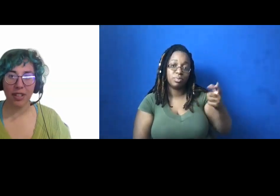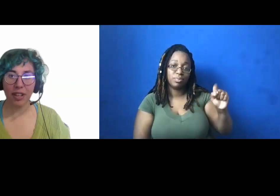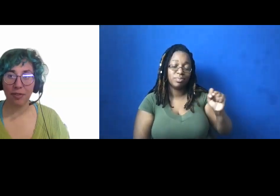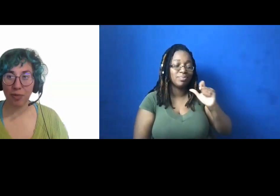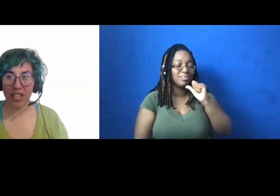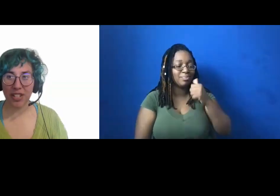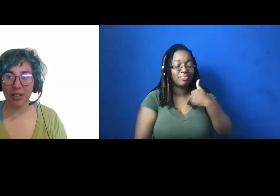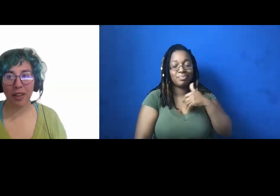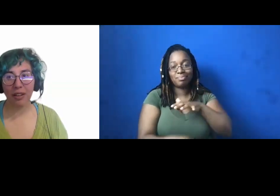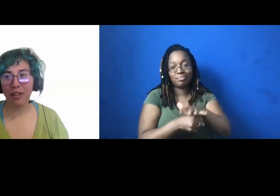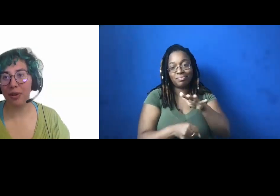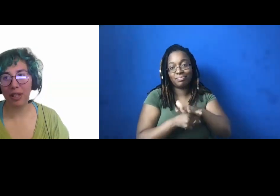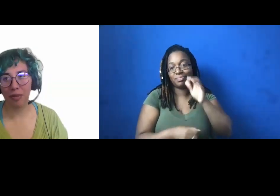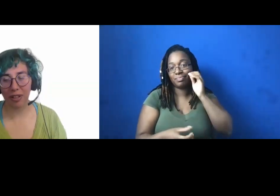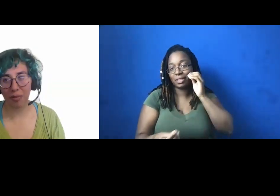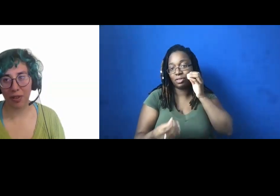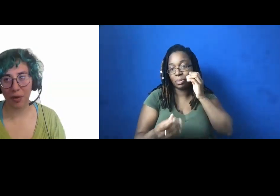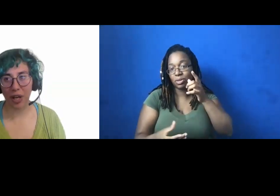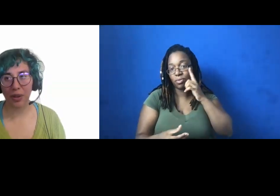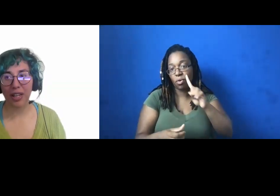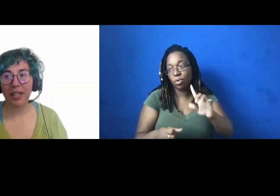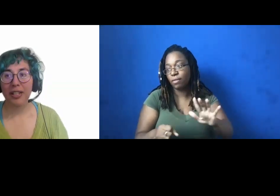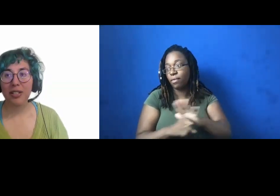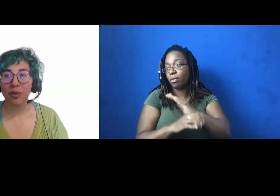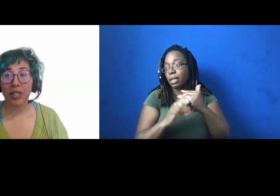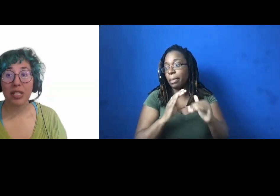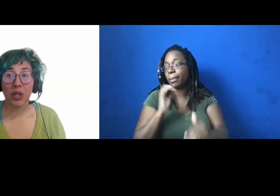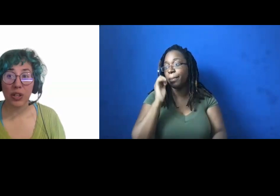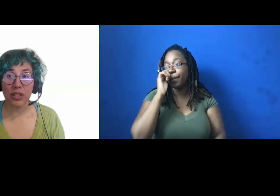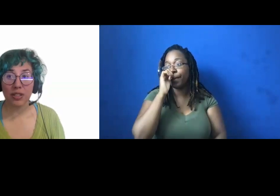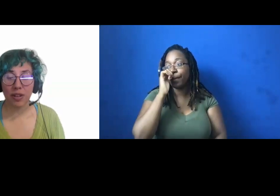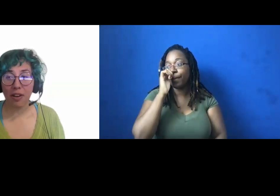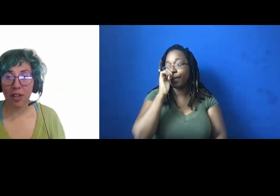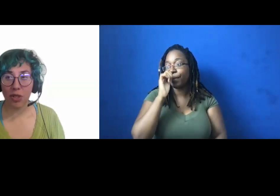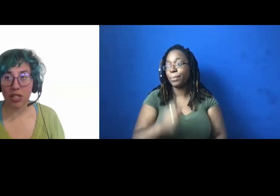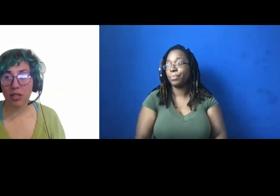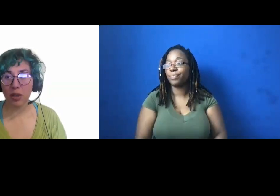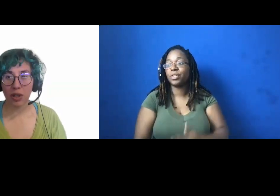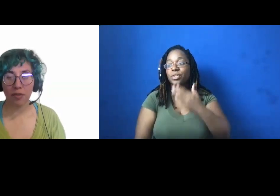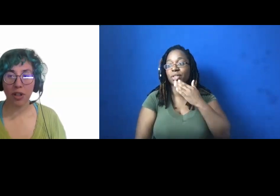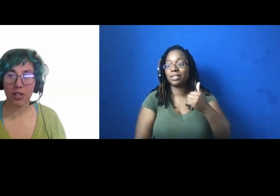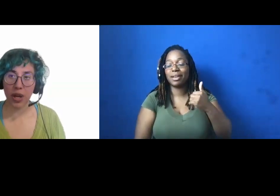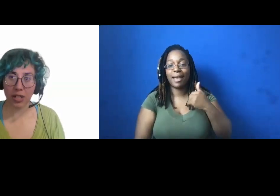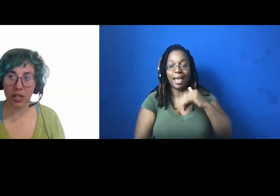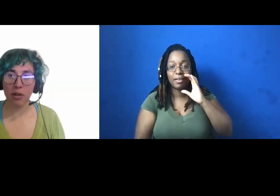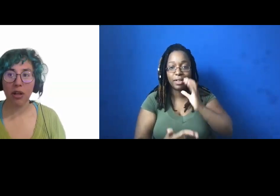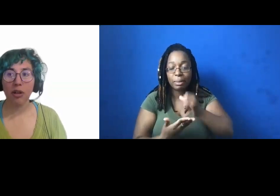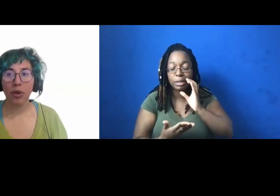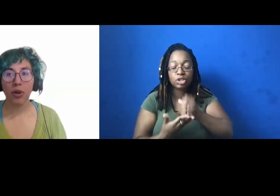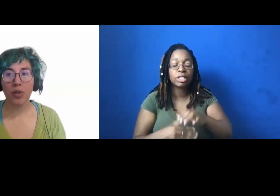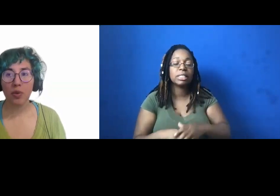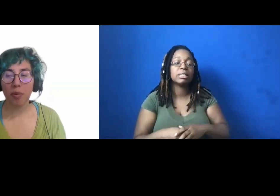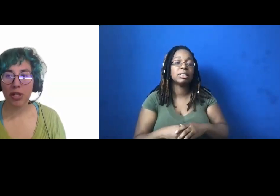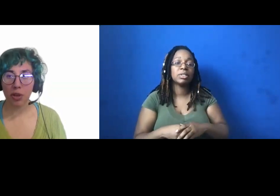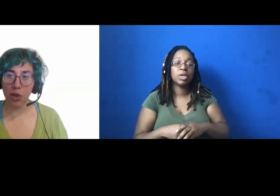enough information, then the whole email can be thrown out. So it's good to have images, it's good to have calls to action,